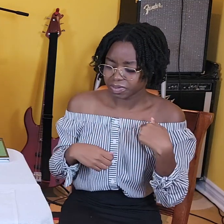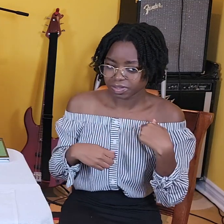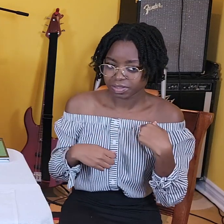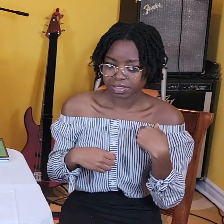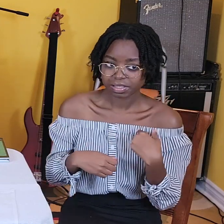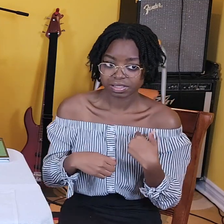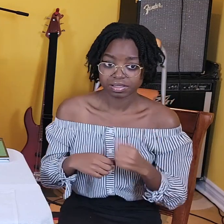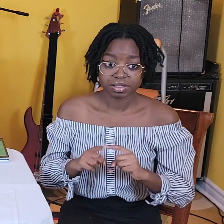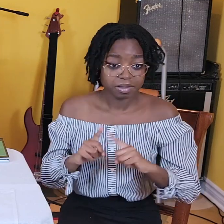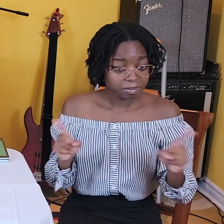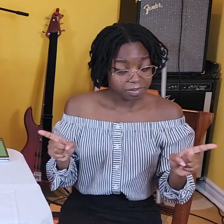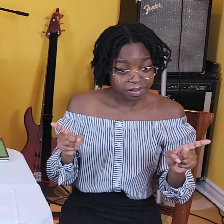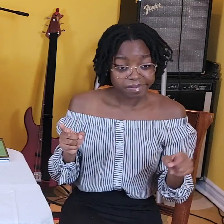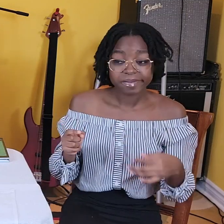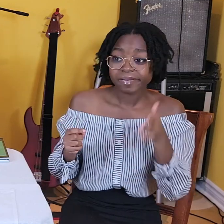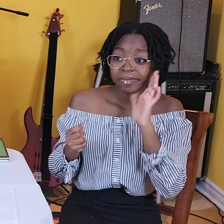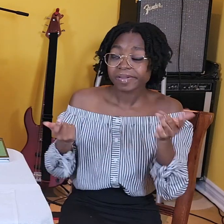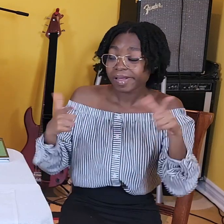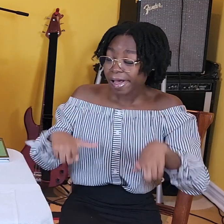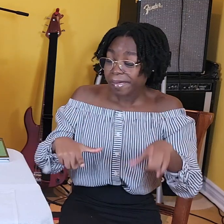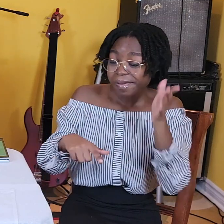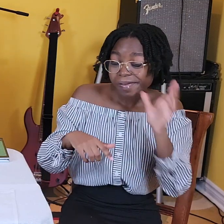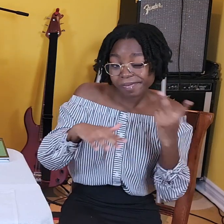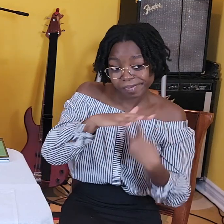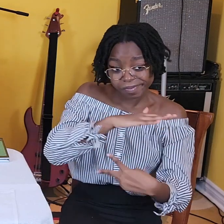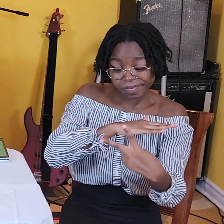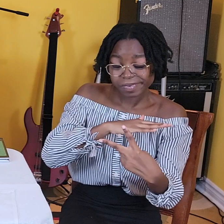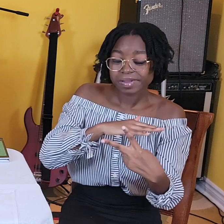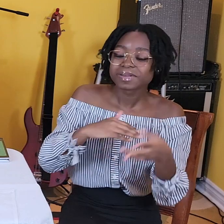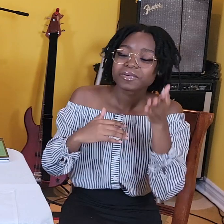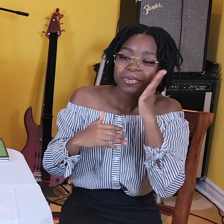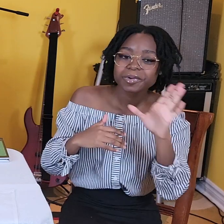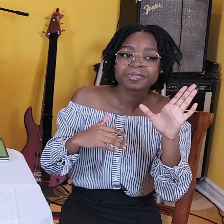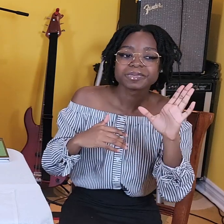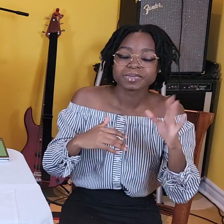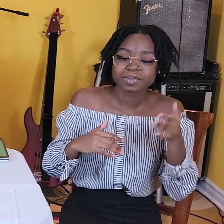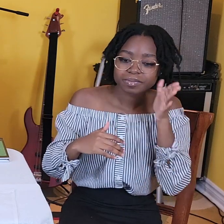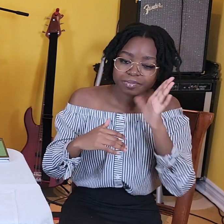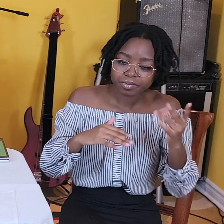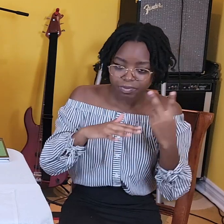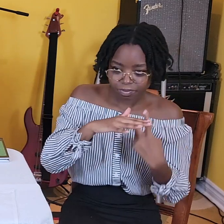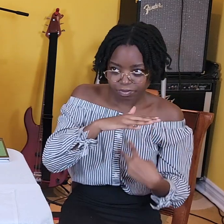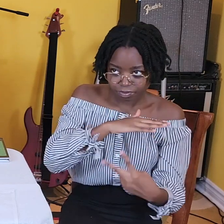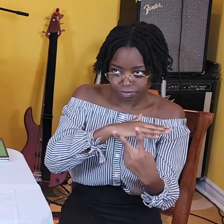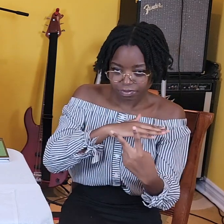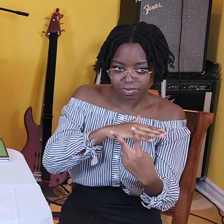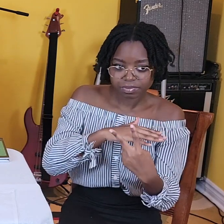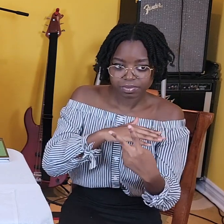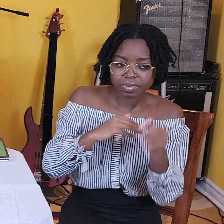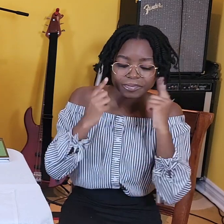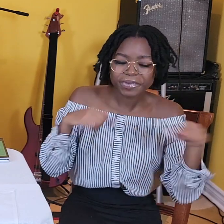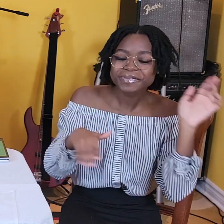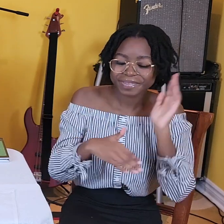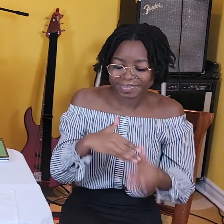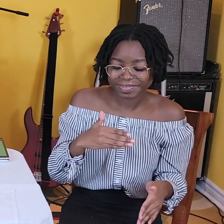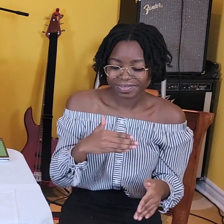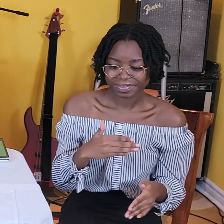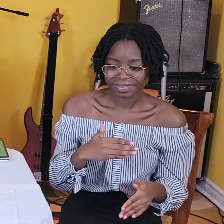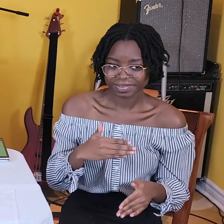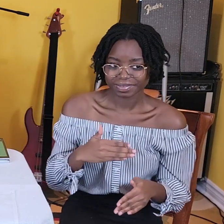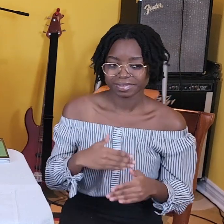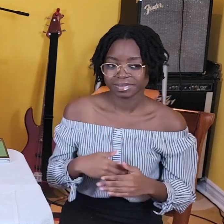the scriptures of the prophets might be fulfilled." Then all the disciples forsook him and fled.